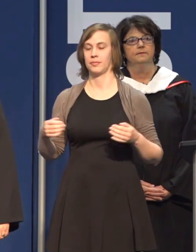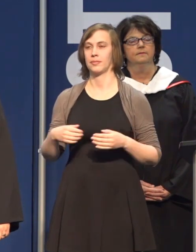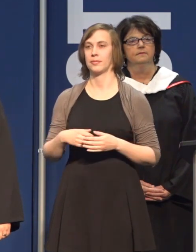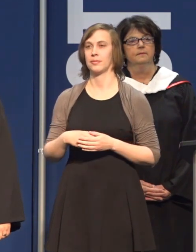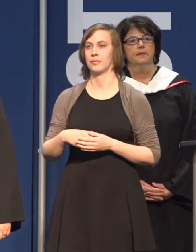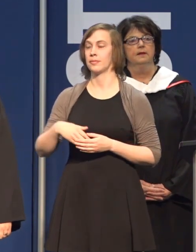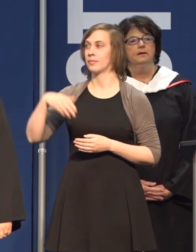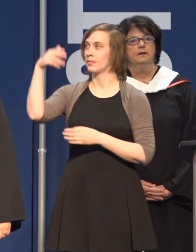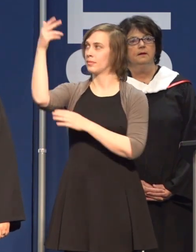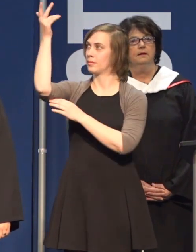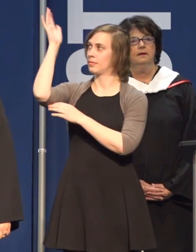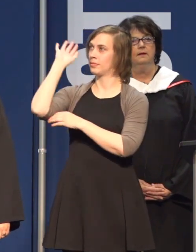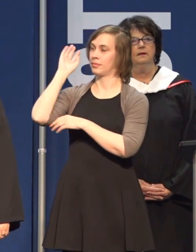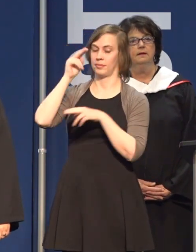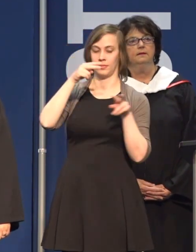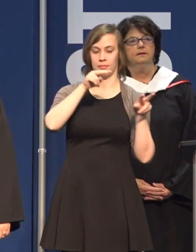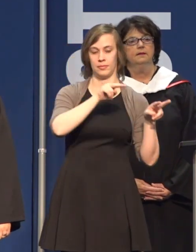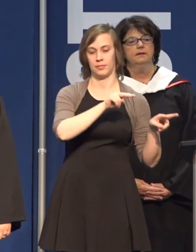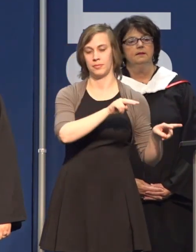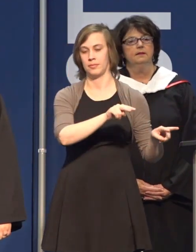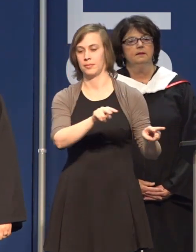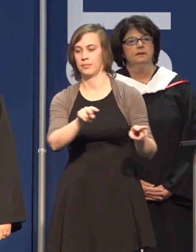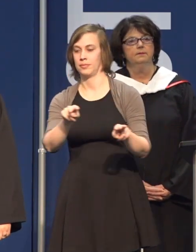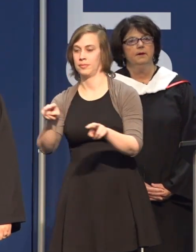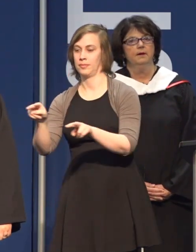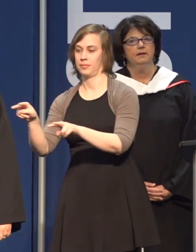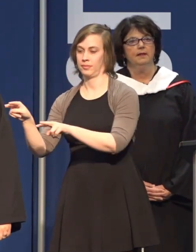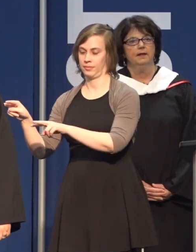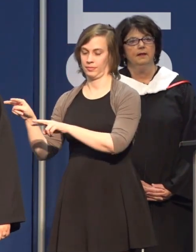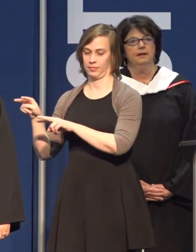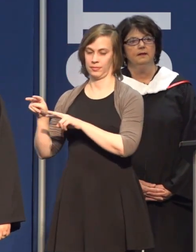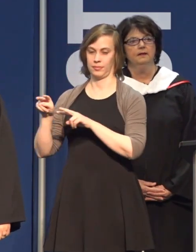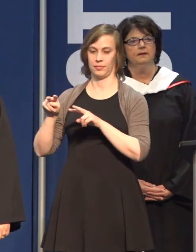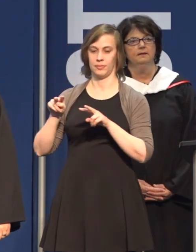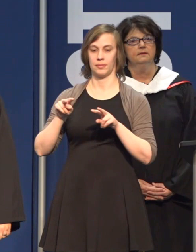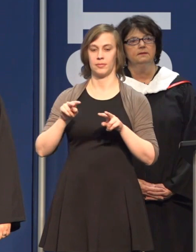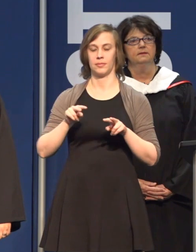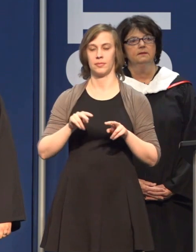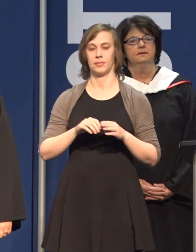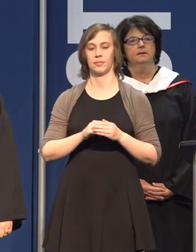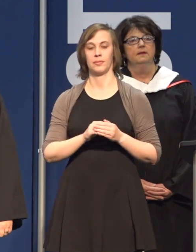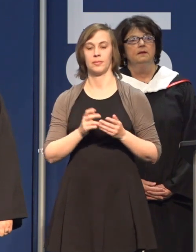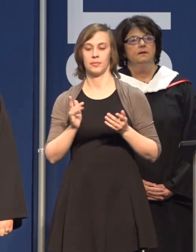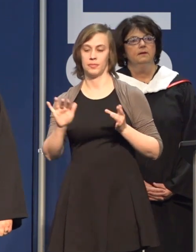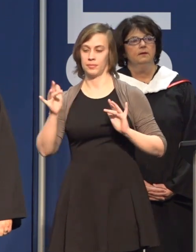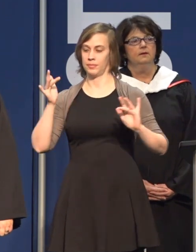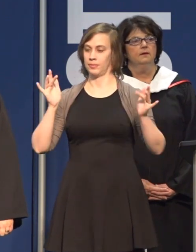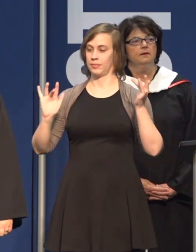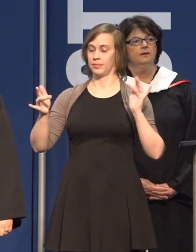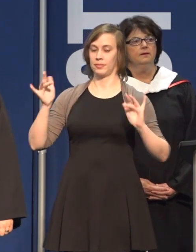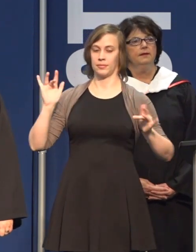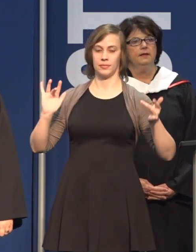exploits. God keep our land